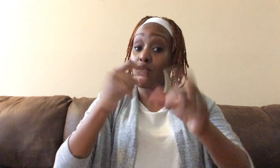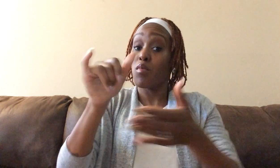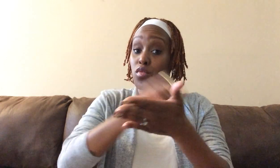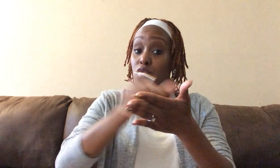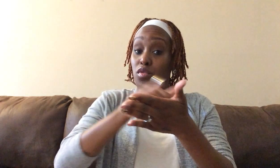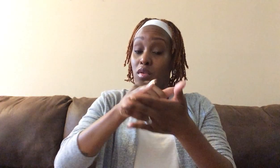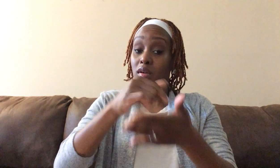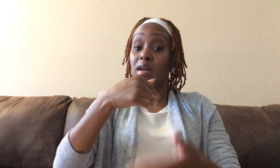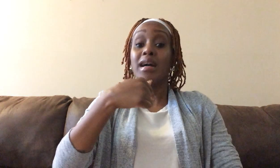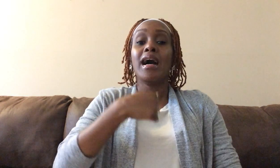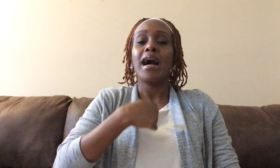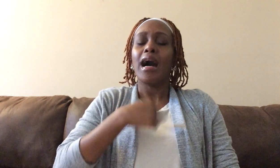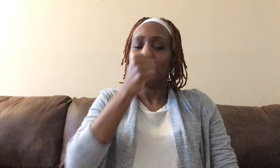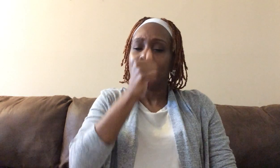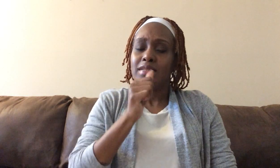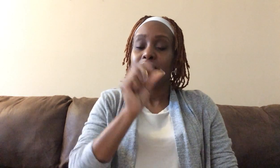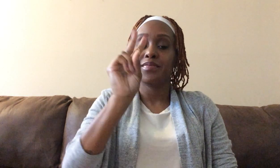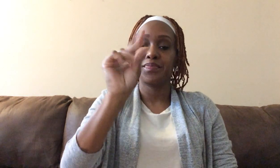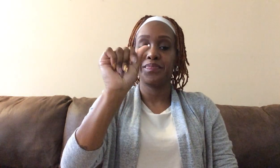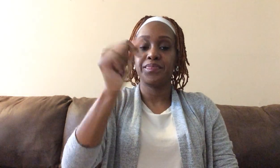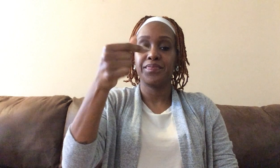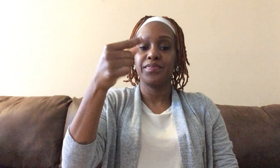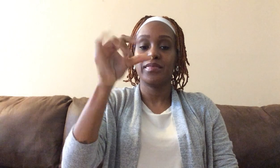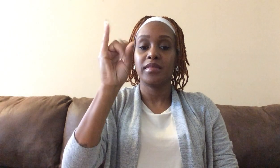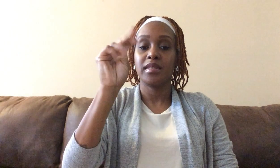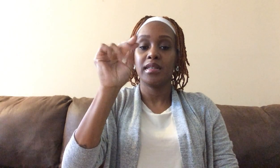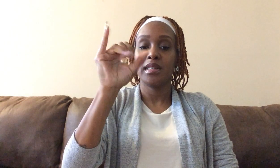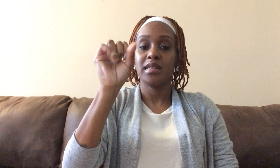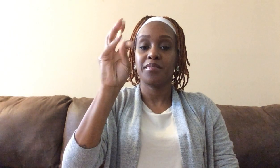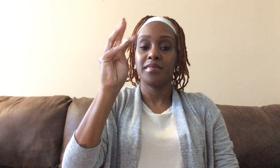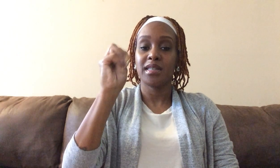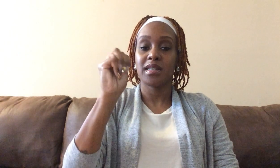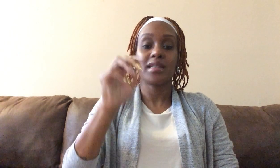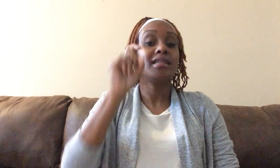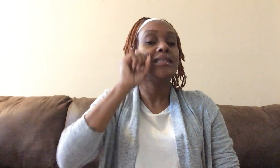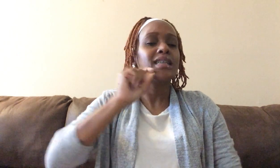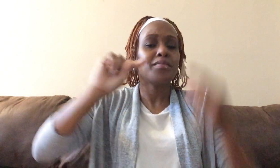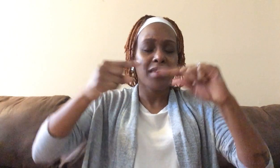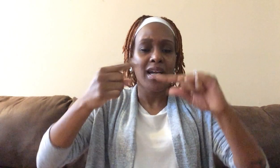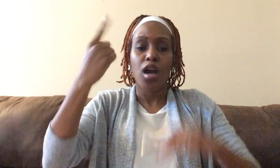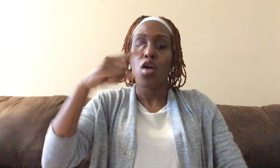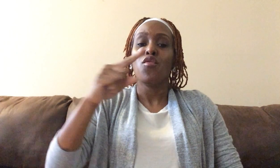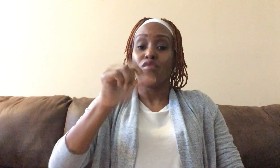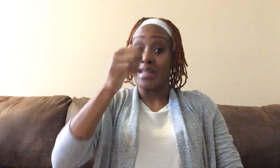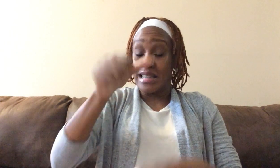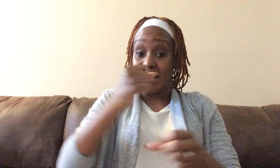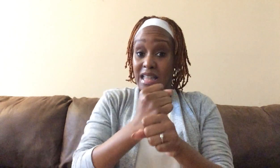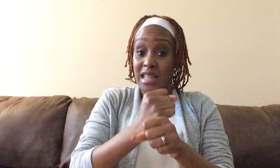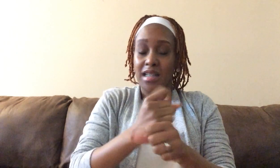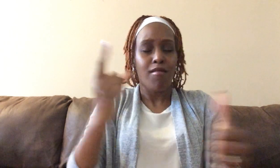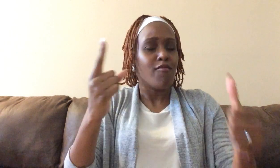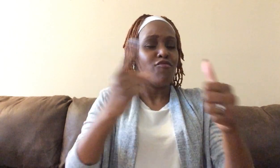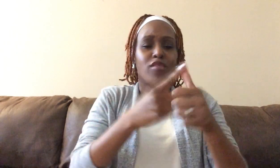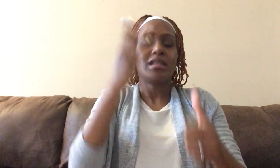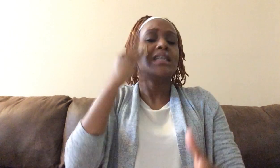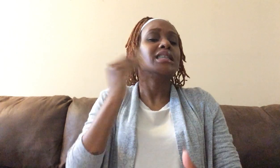have suffered with vaginismus for 10 years. I first experienced symptoms of vaginismus when my ex-boyfriend and I